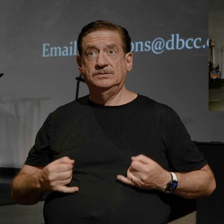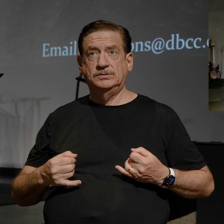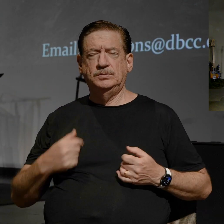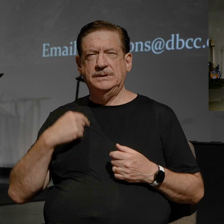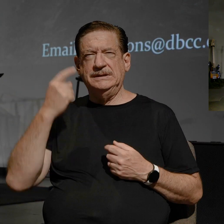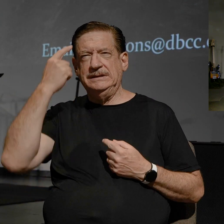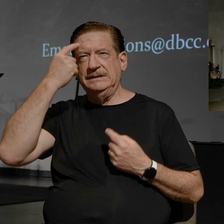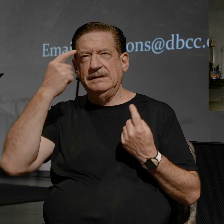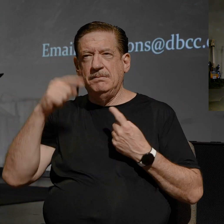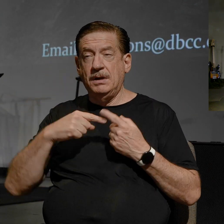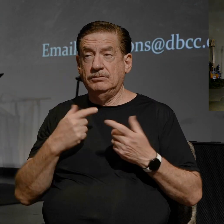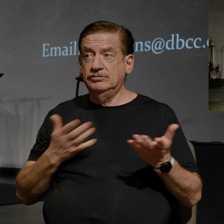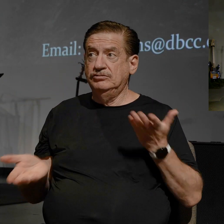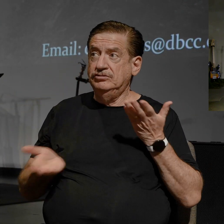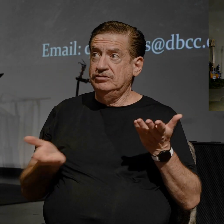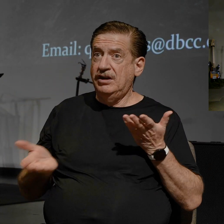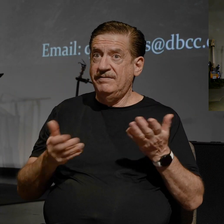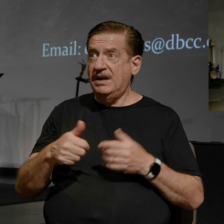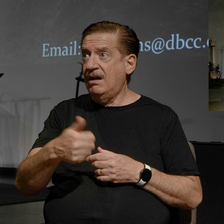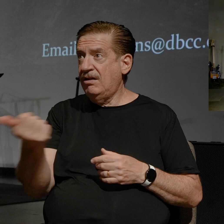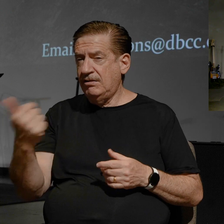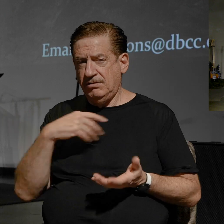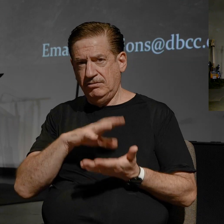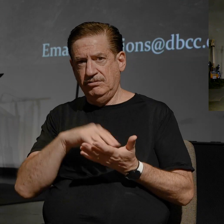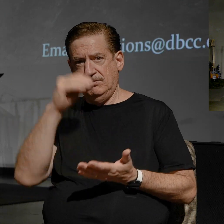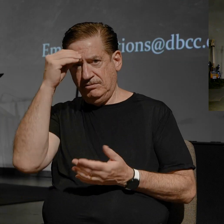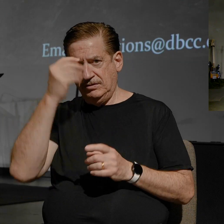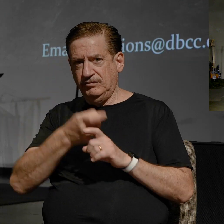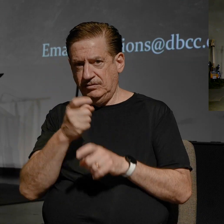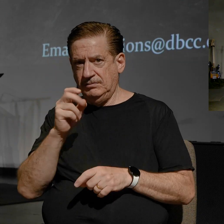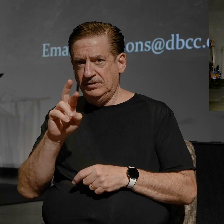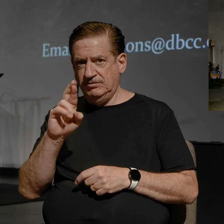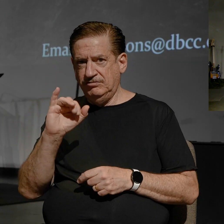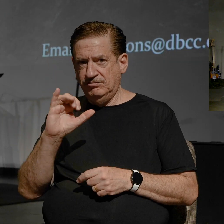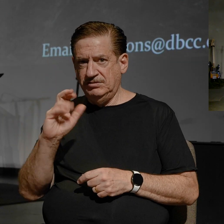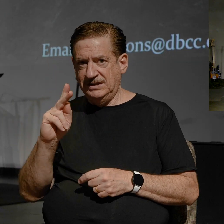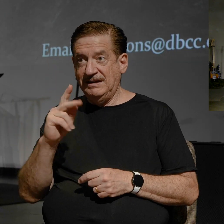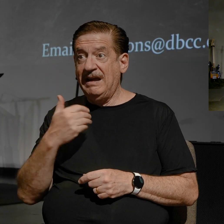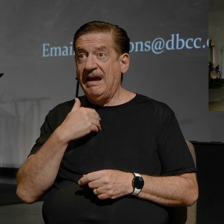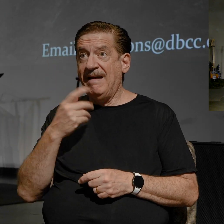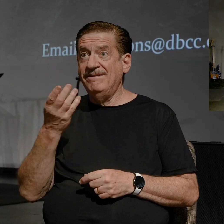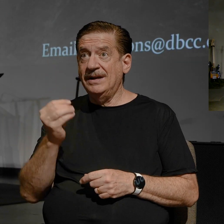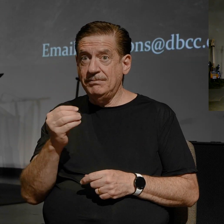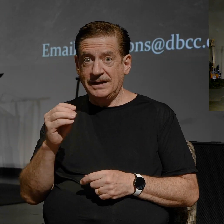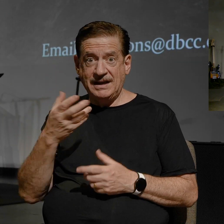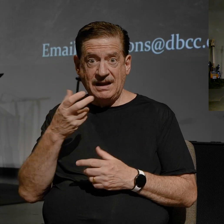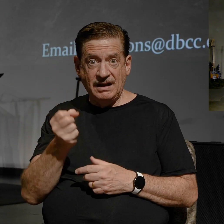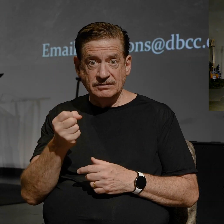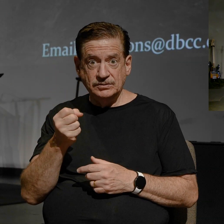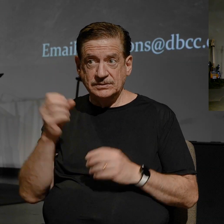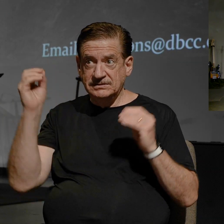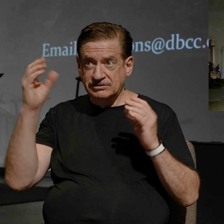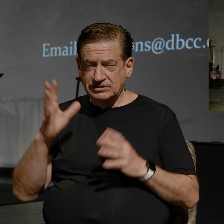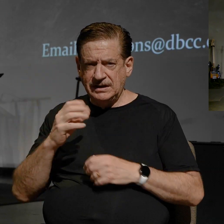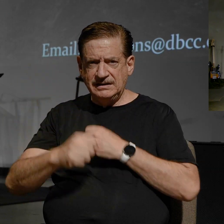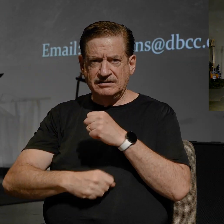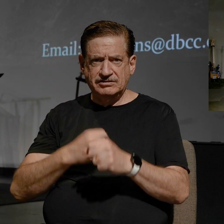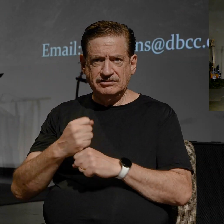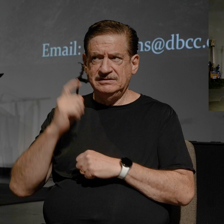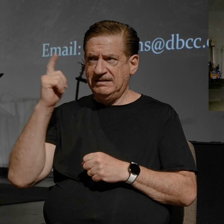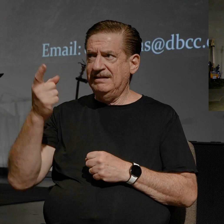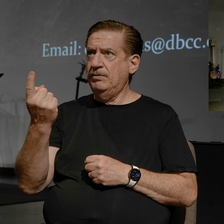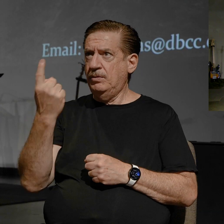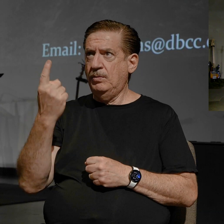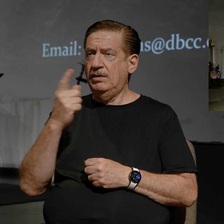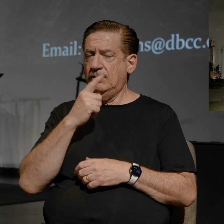think about serving others from what I learned from Rick. And to have him as a high school teacher, and then years later, he's the one who